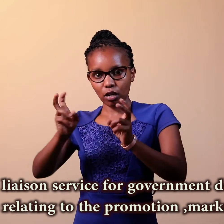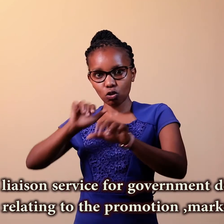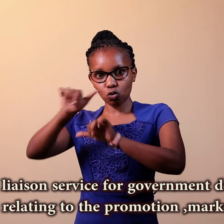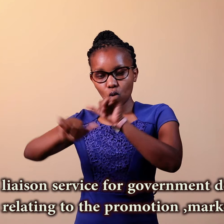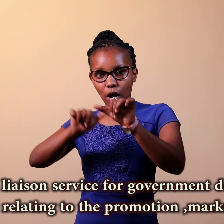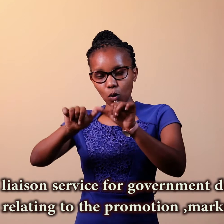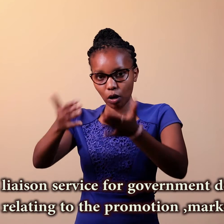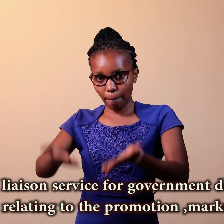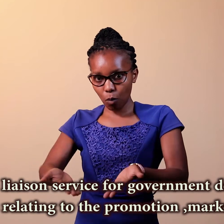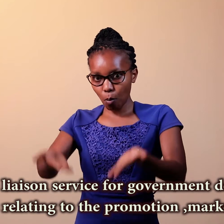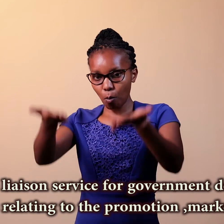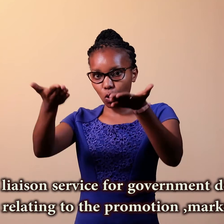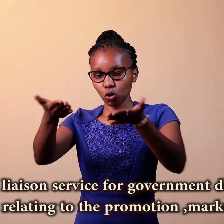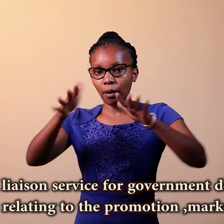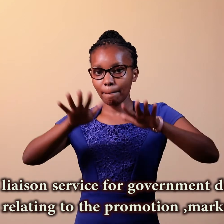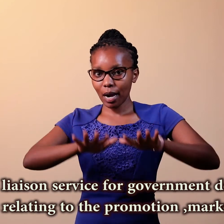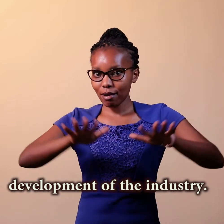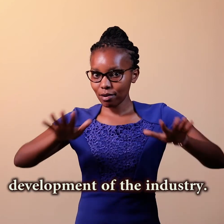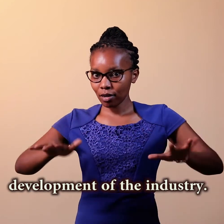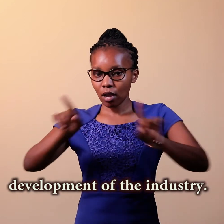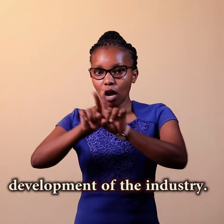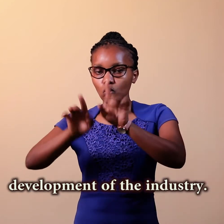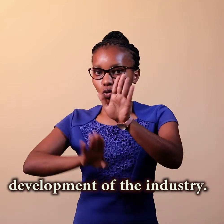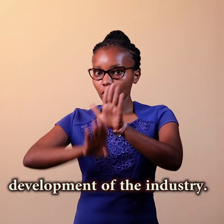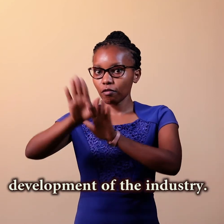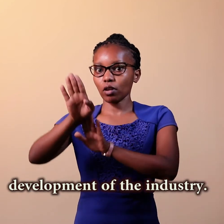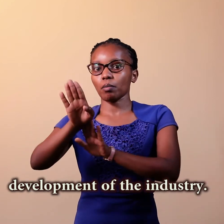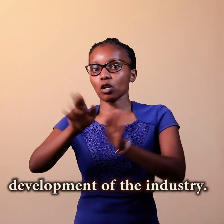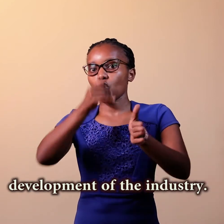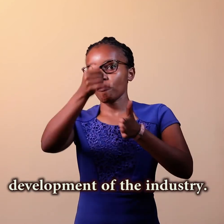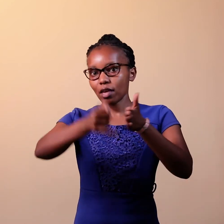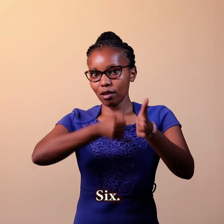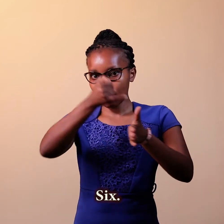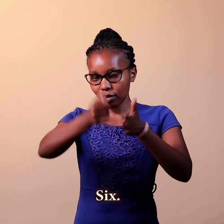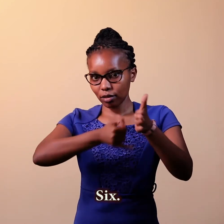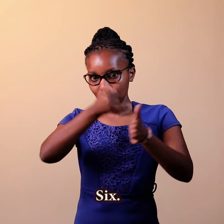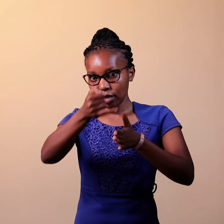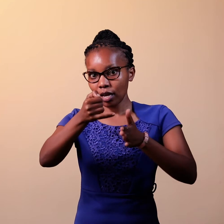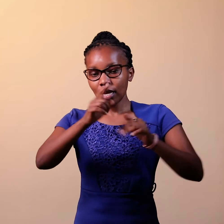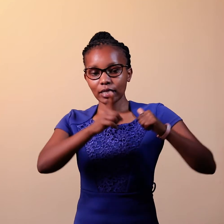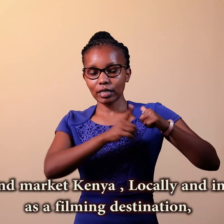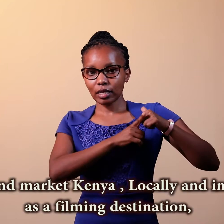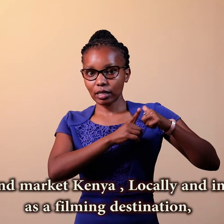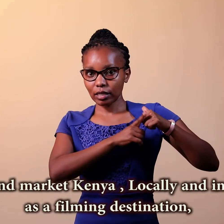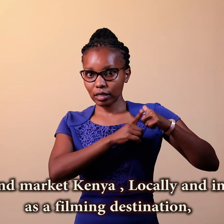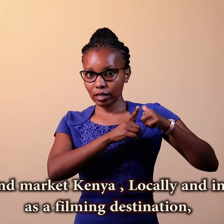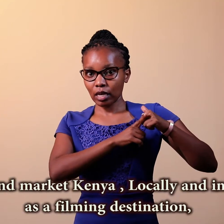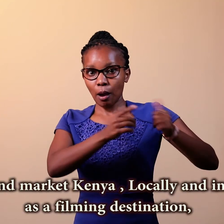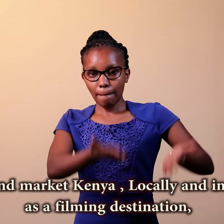promotion, marketing and development of the industry. Six, to promote and market